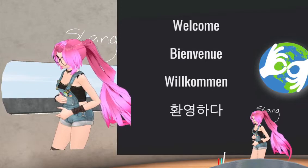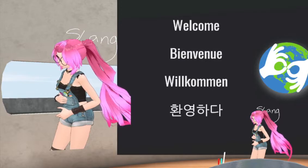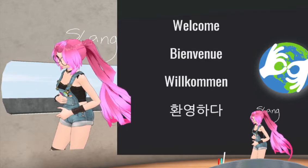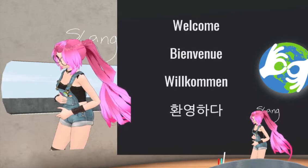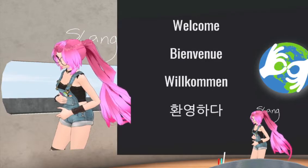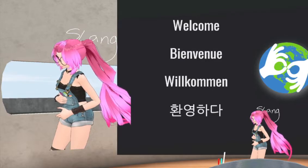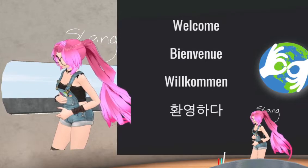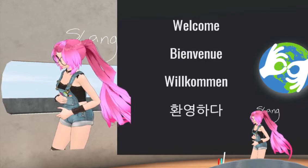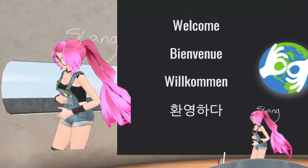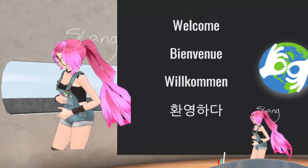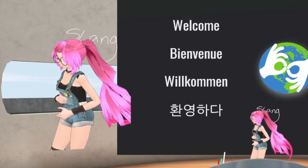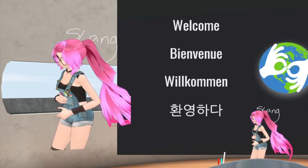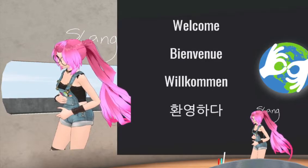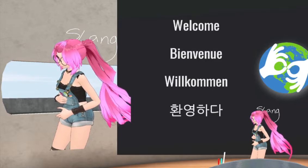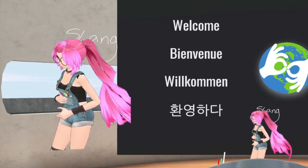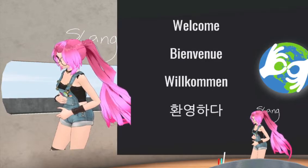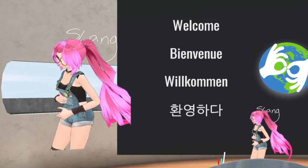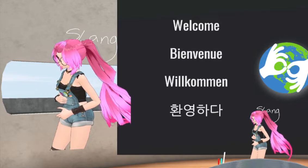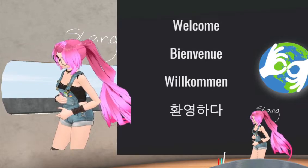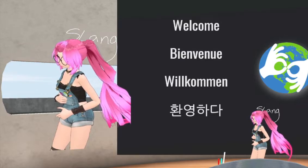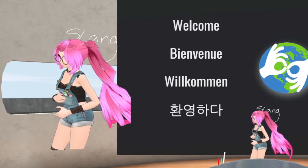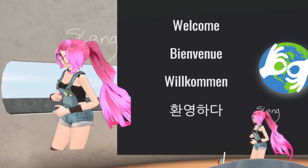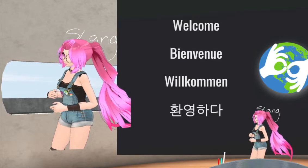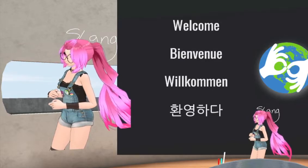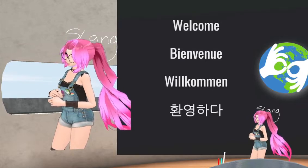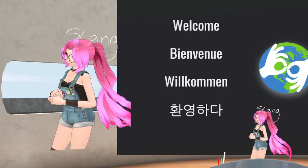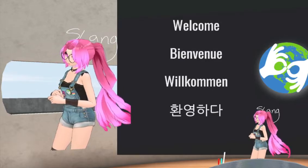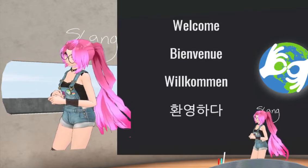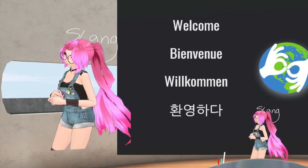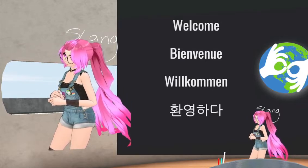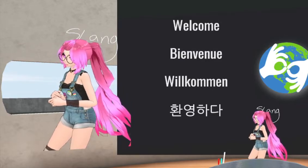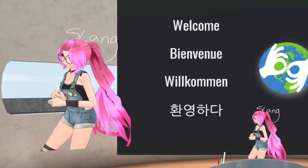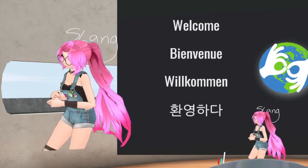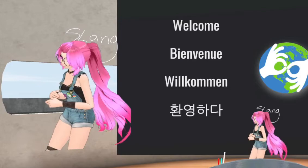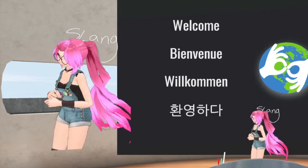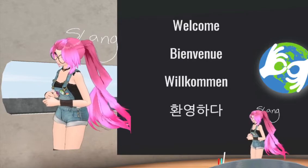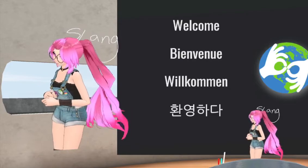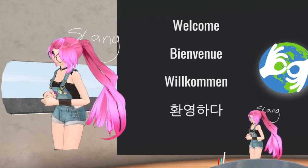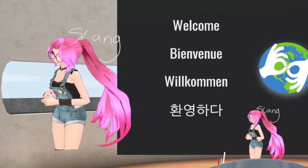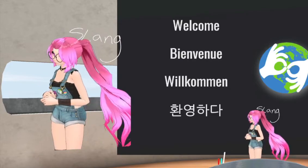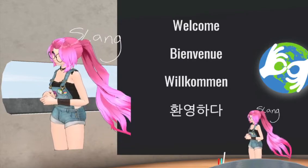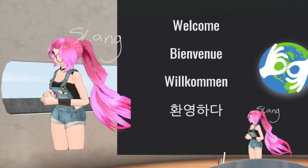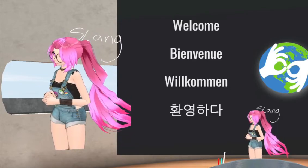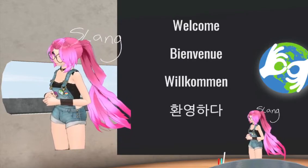Who wants to take a guess? Anyone feel like guessing? Even if you get it wrong.